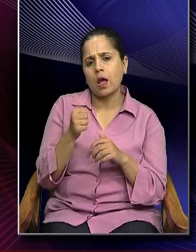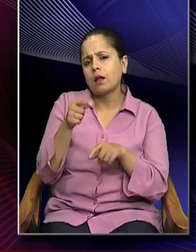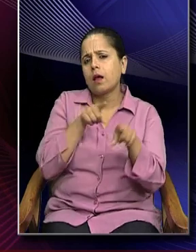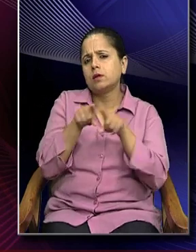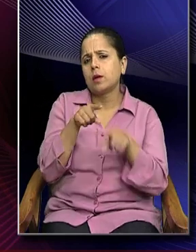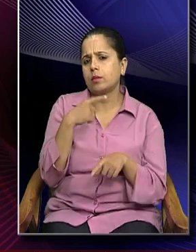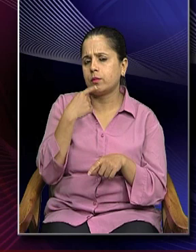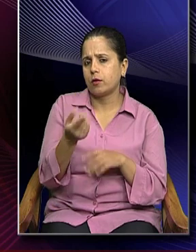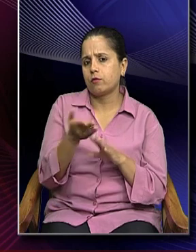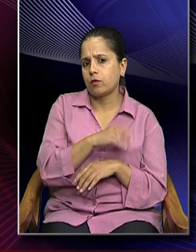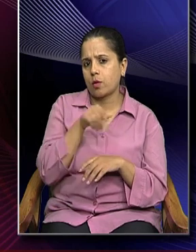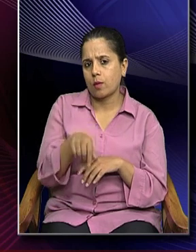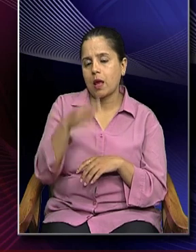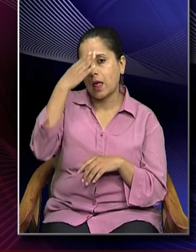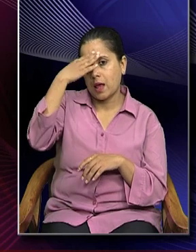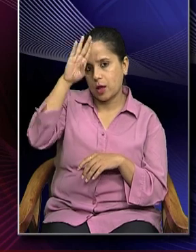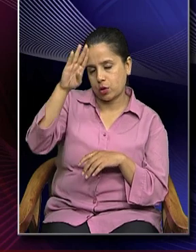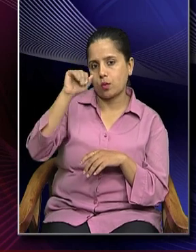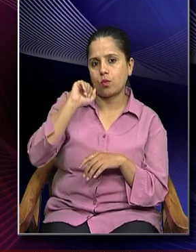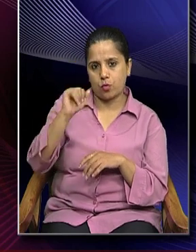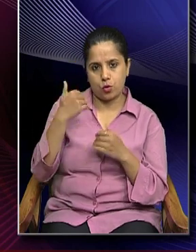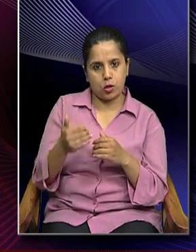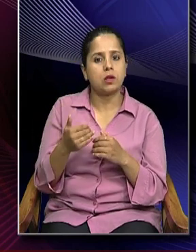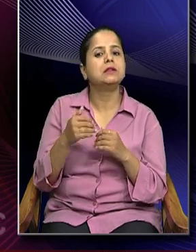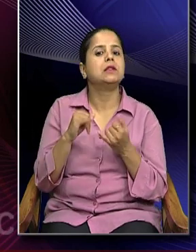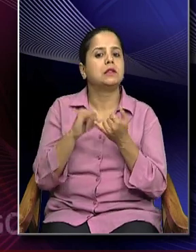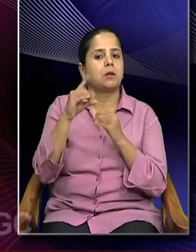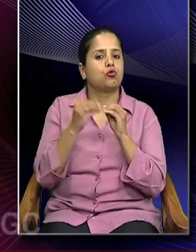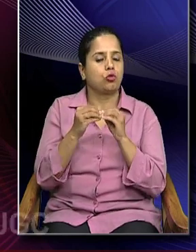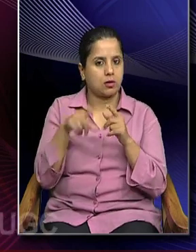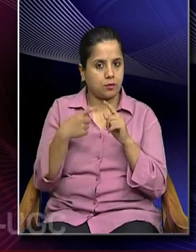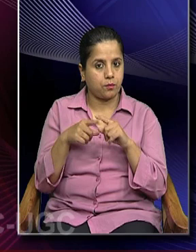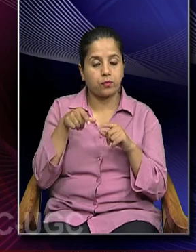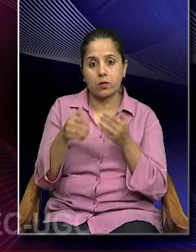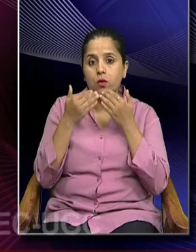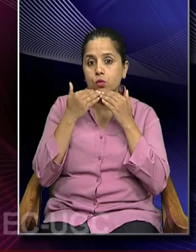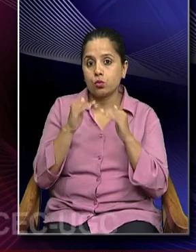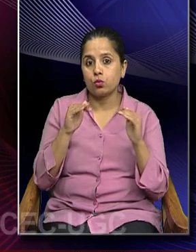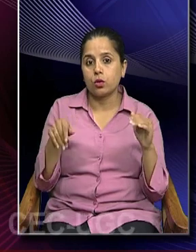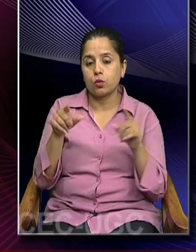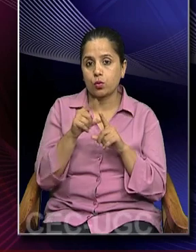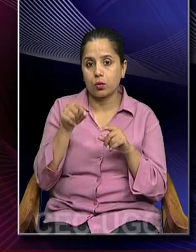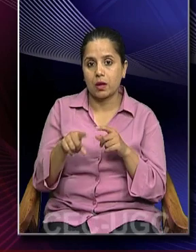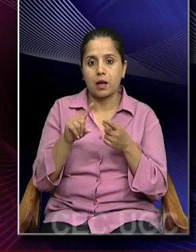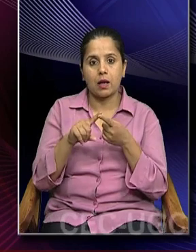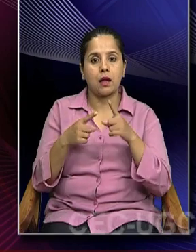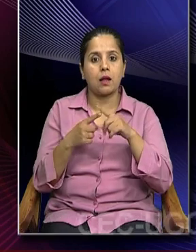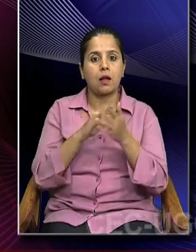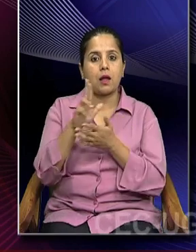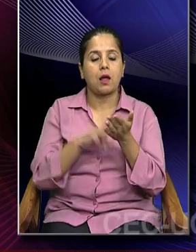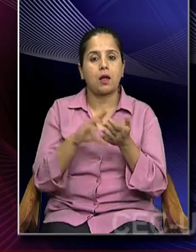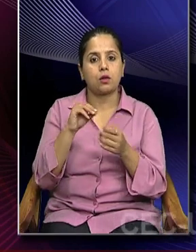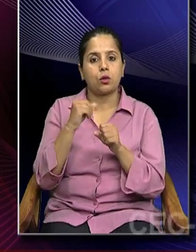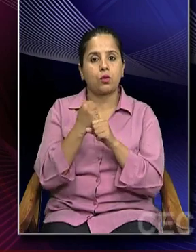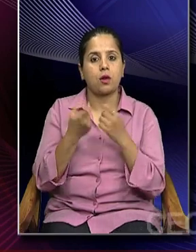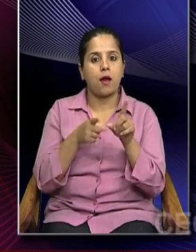example is from anthropology, in which the students perform the ethnographic